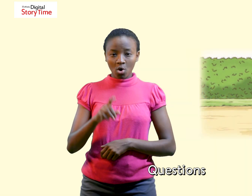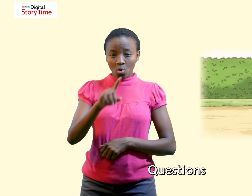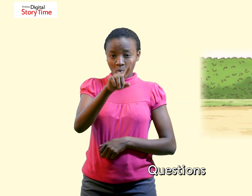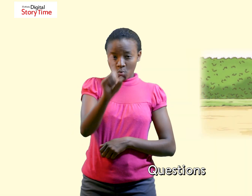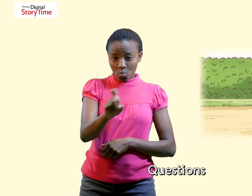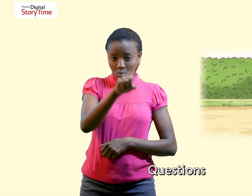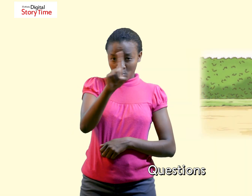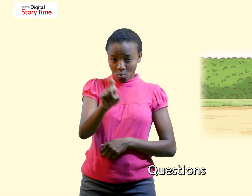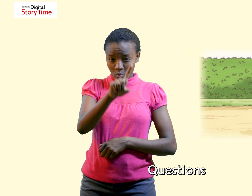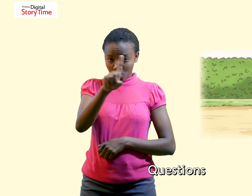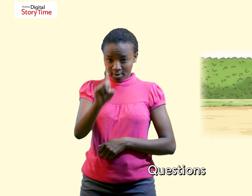Questions.